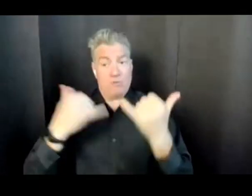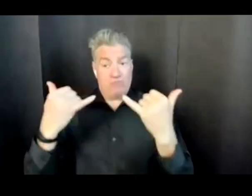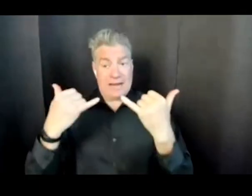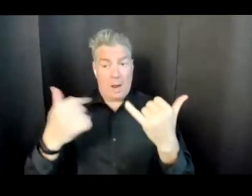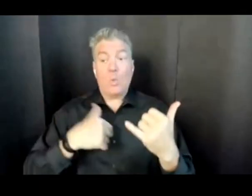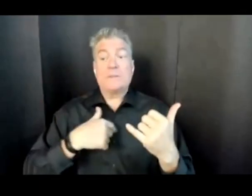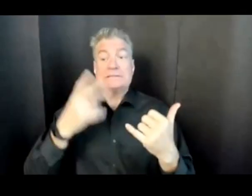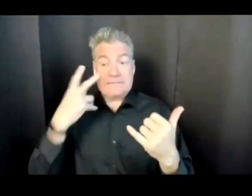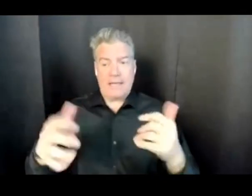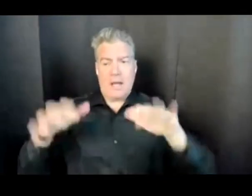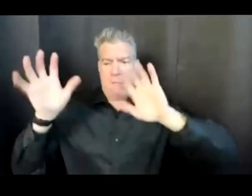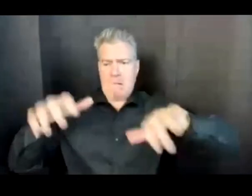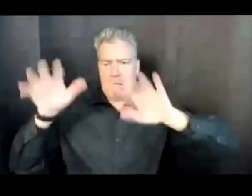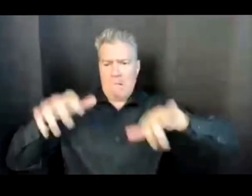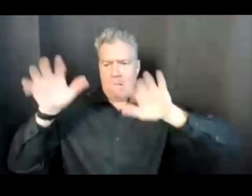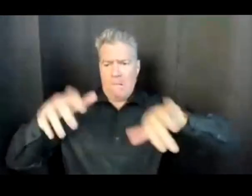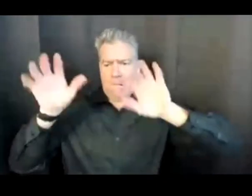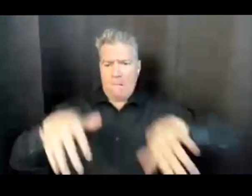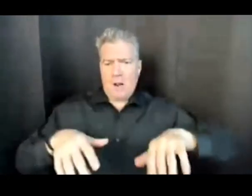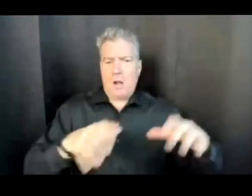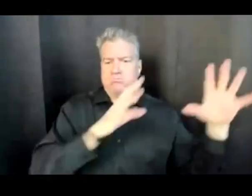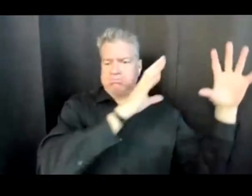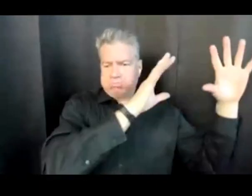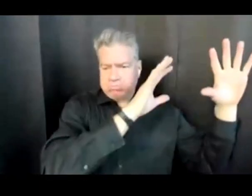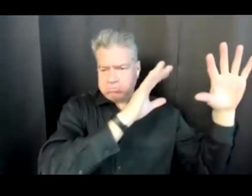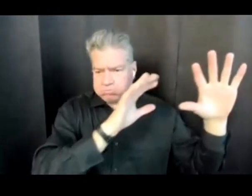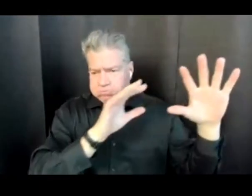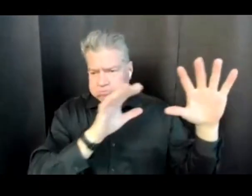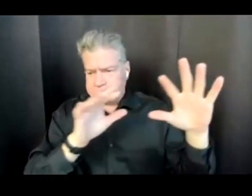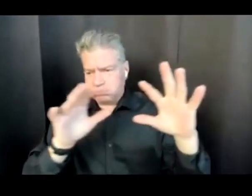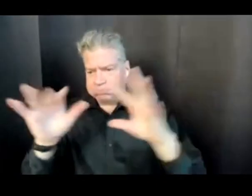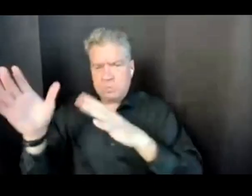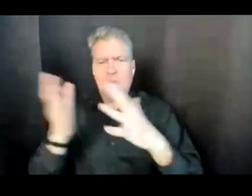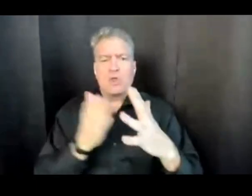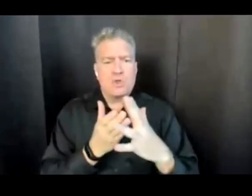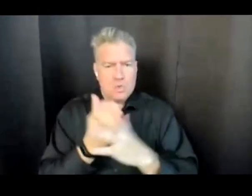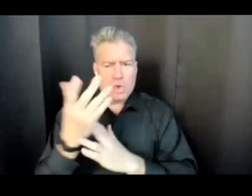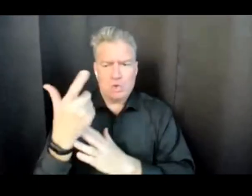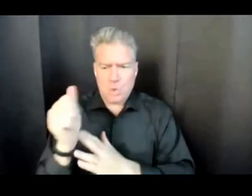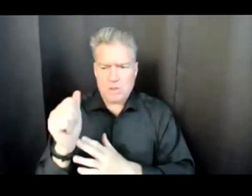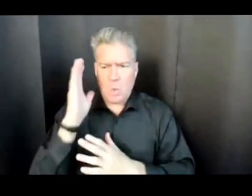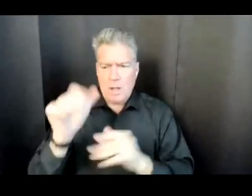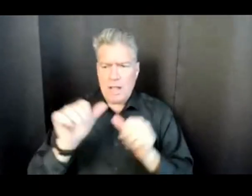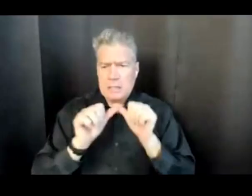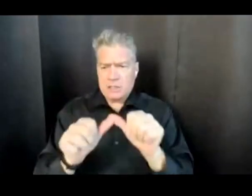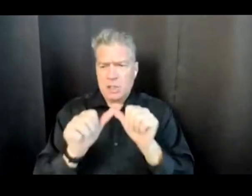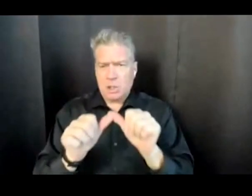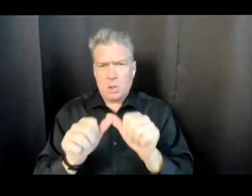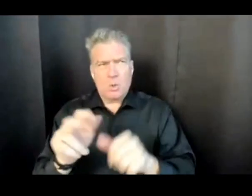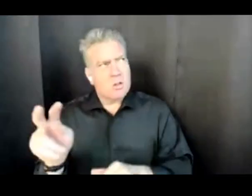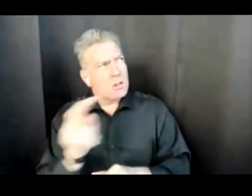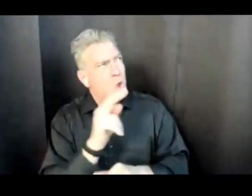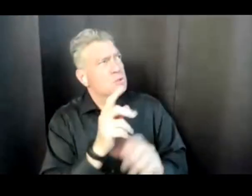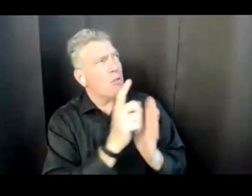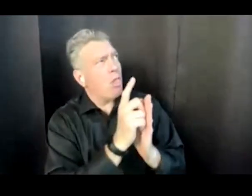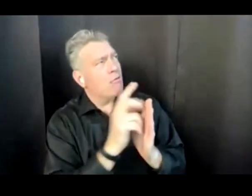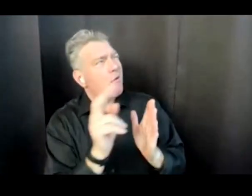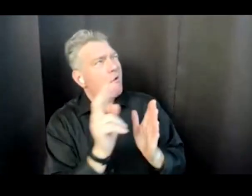precipitation move through much of Georgia right now. That's going to continue for the next few hours through the early